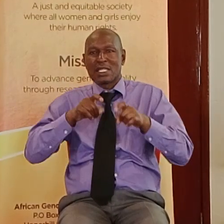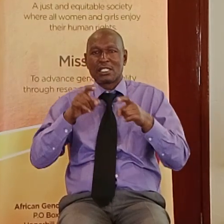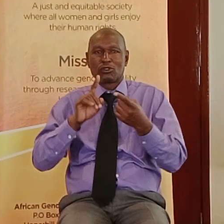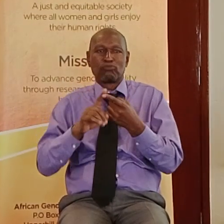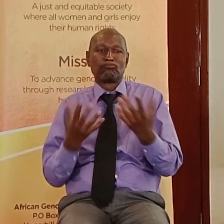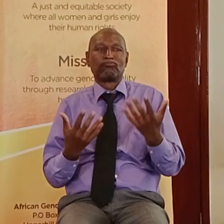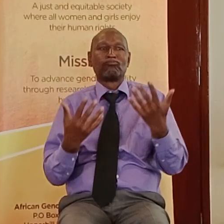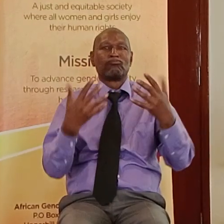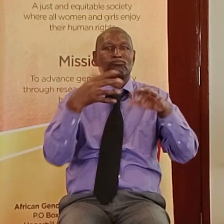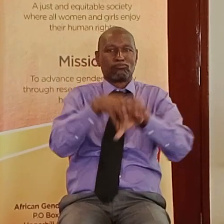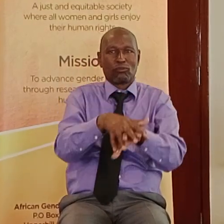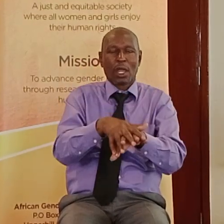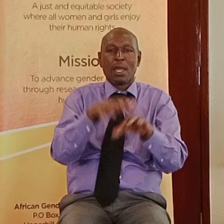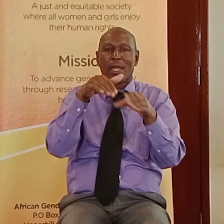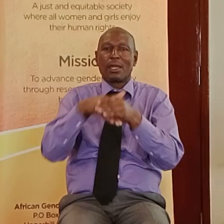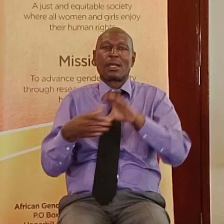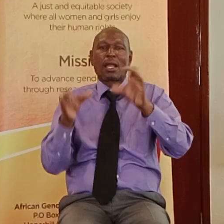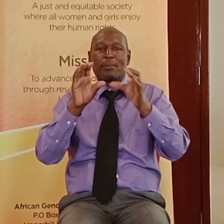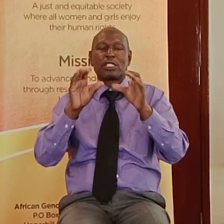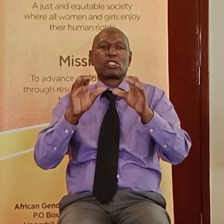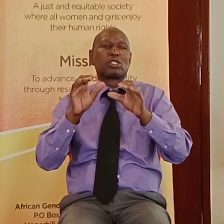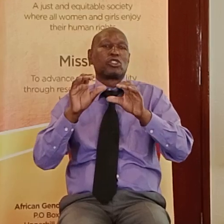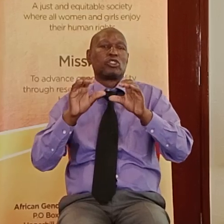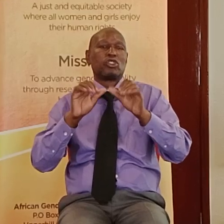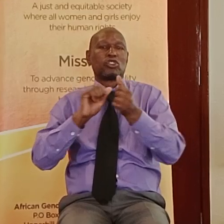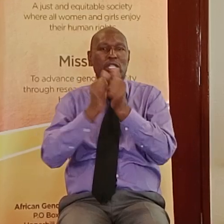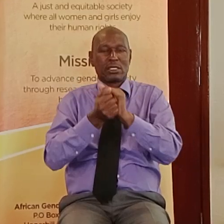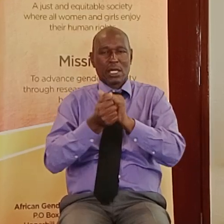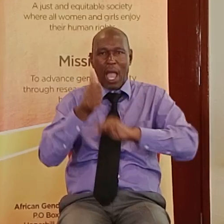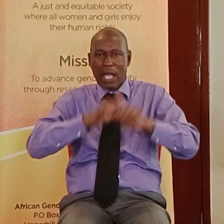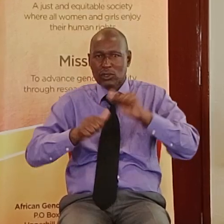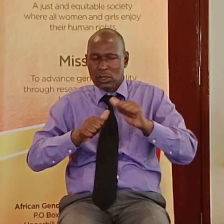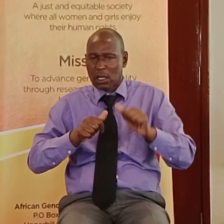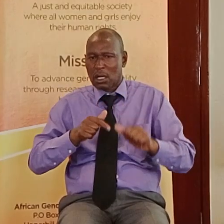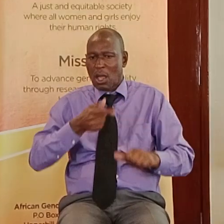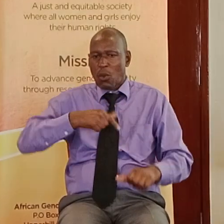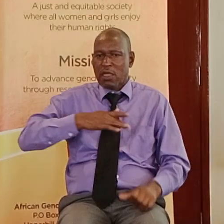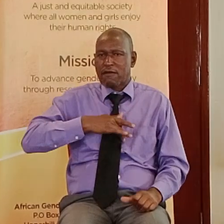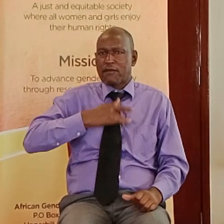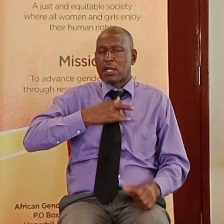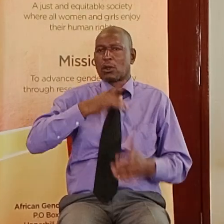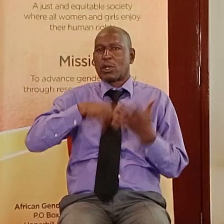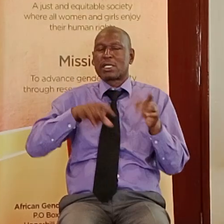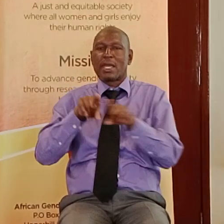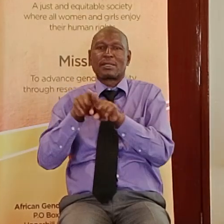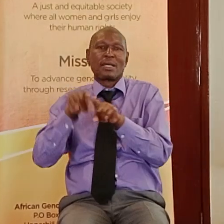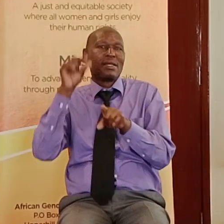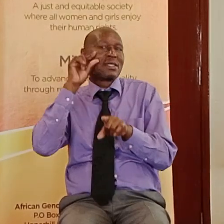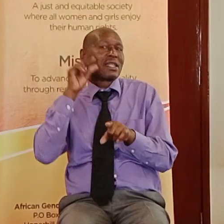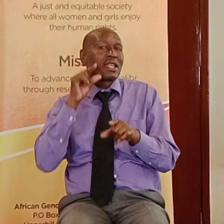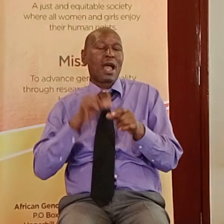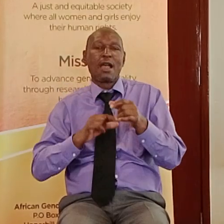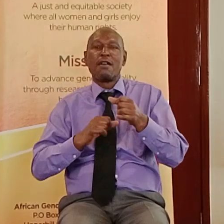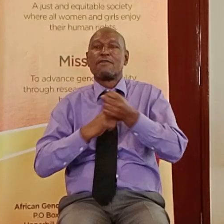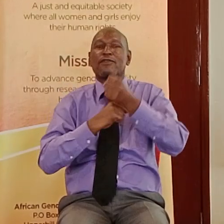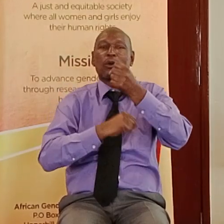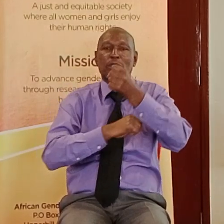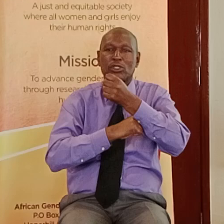integrate in the climate change actions? What is our feel as the Gender Commission, and what is our